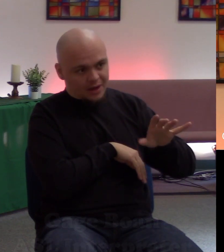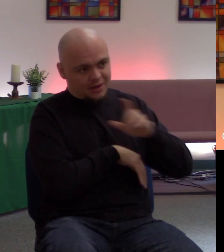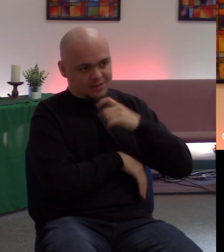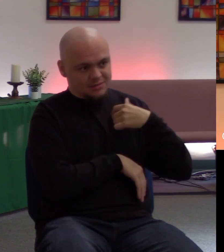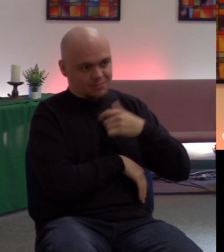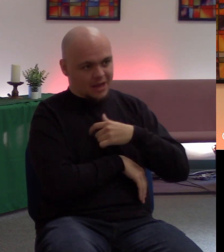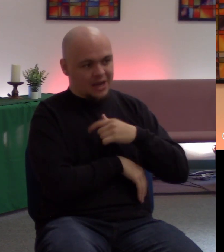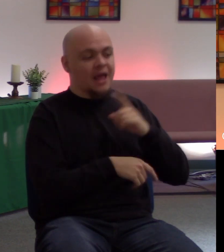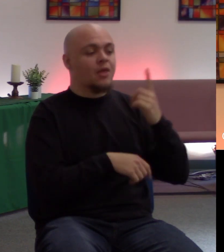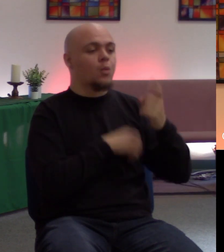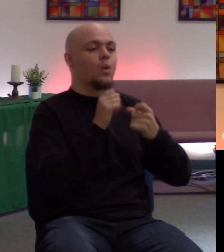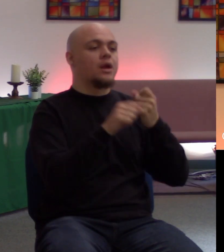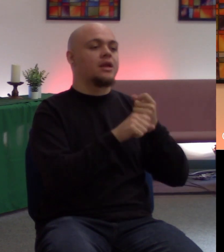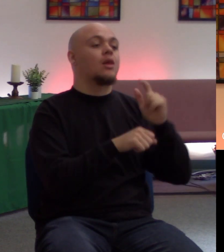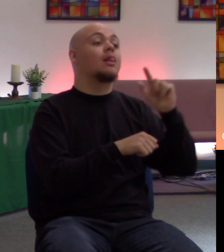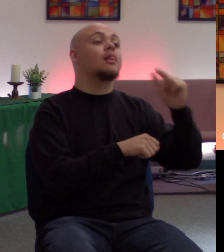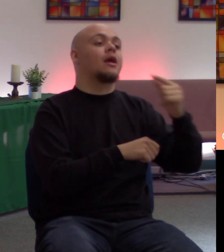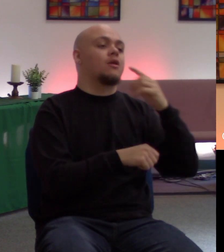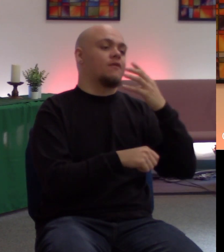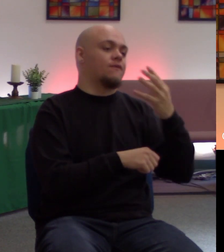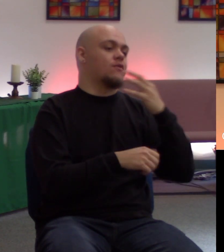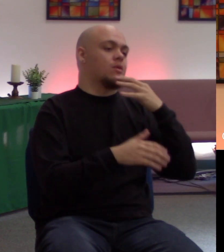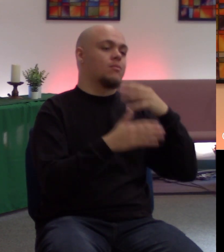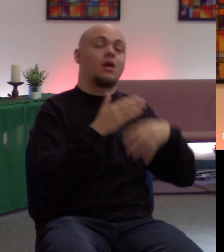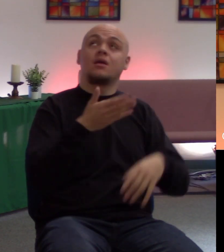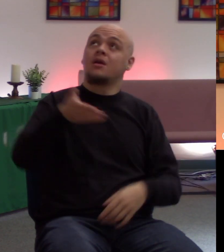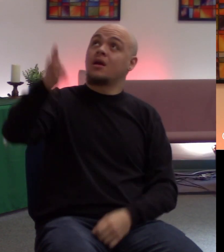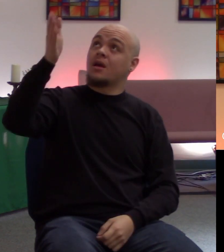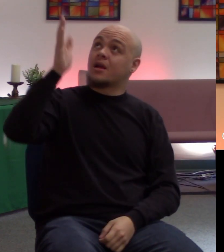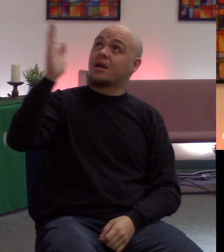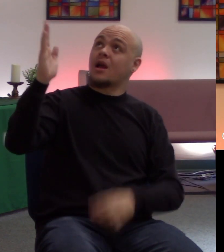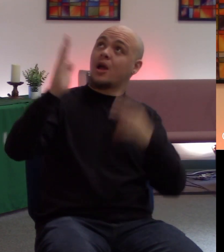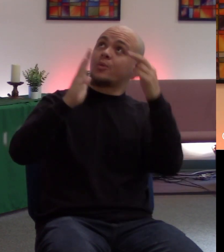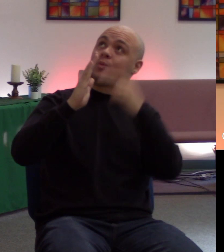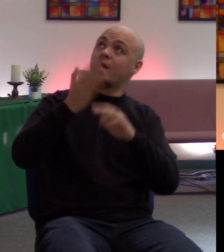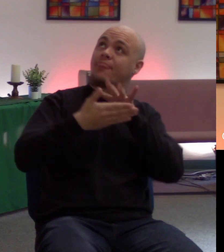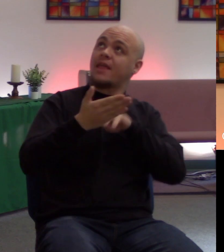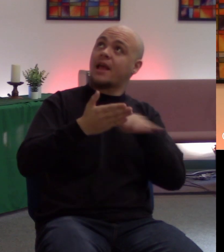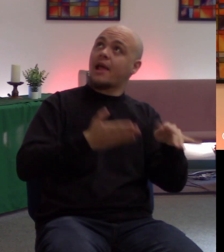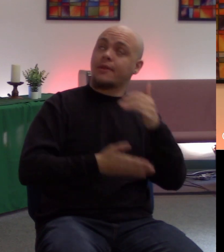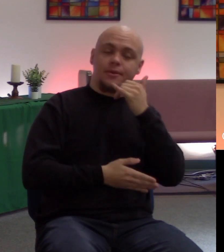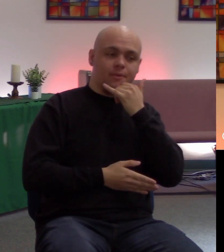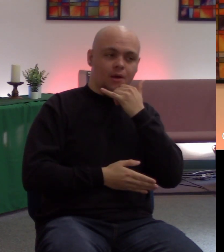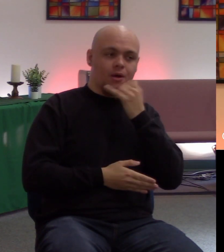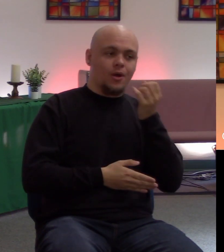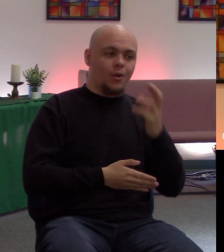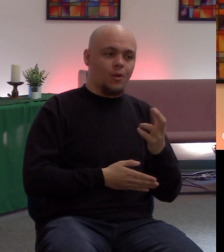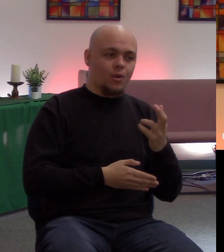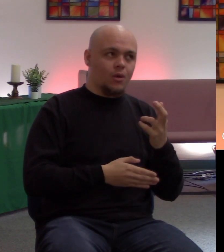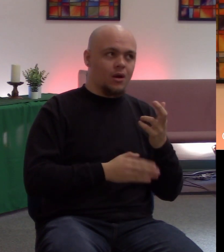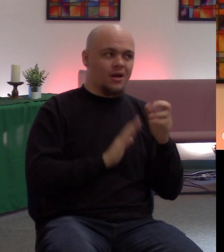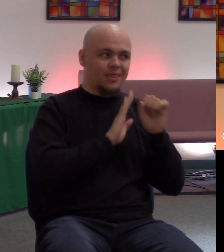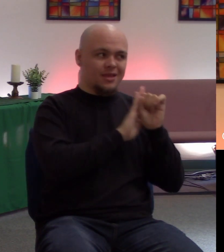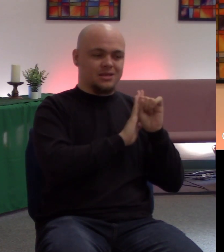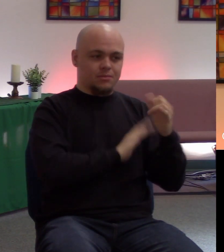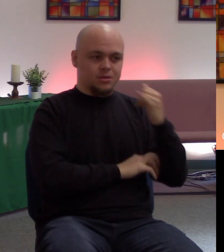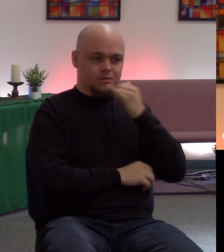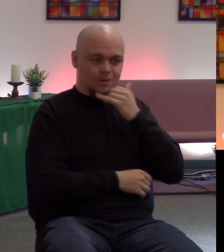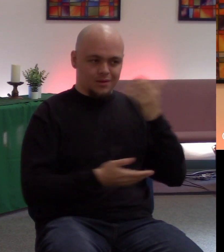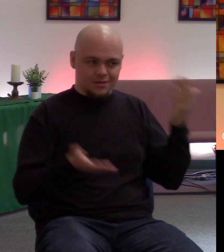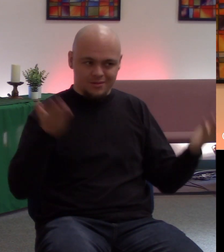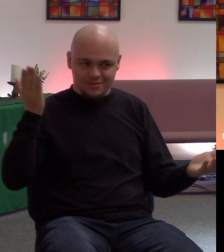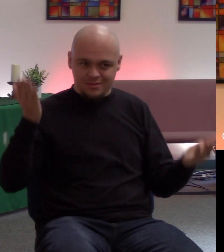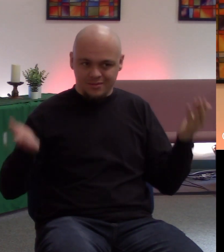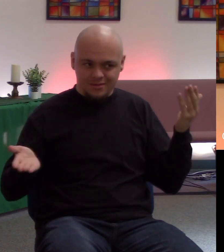thrown out of Spain, and a year later there was a tetrad. So apparently God either read the wrong calendar or he's just really bad at sending out